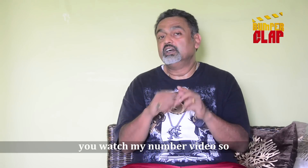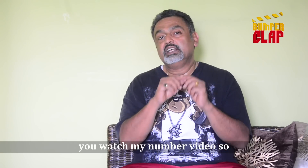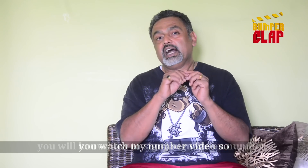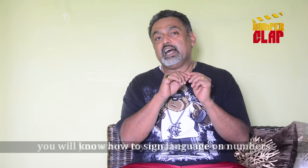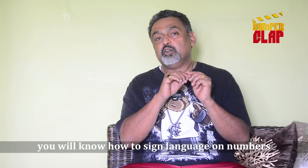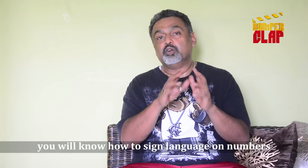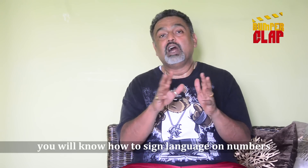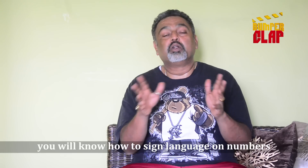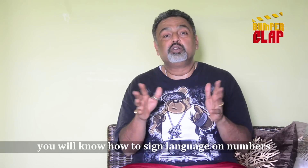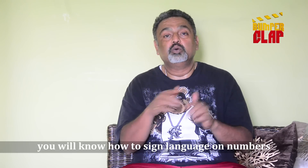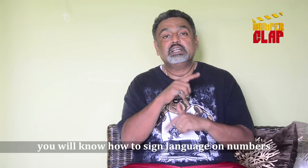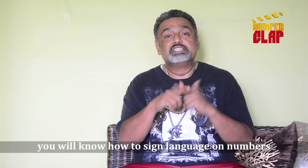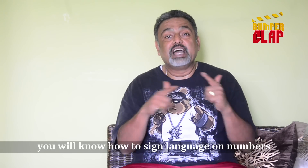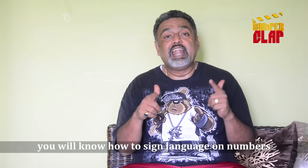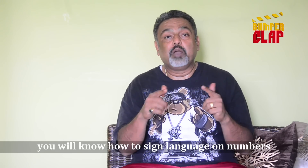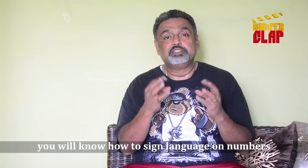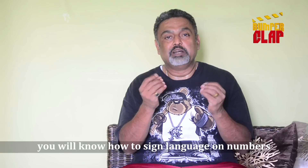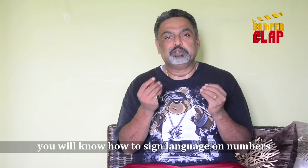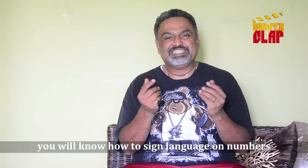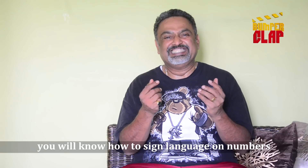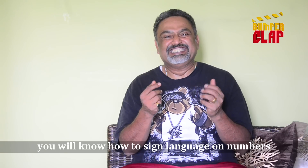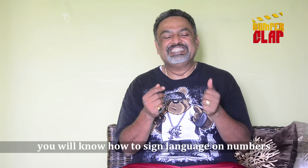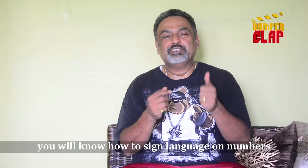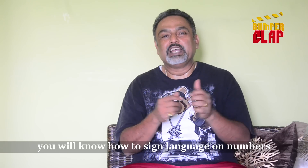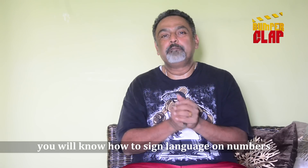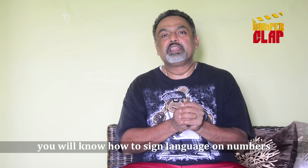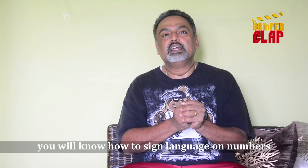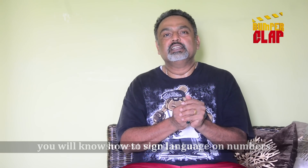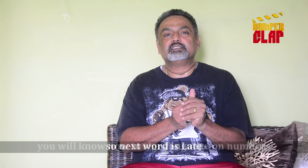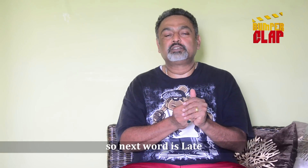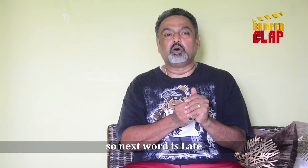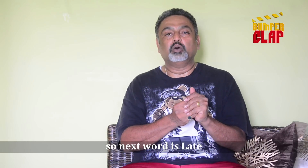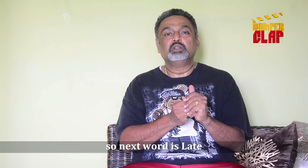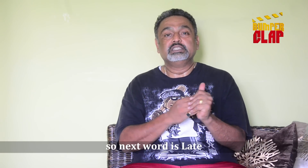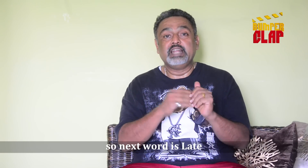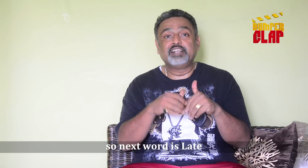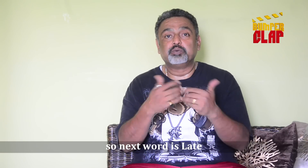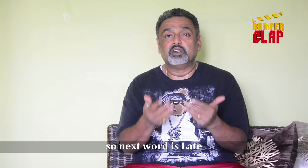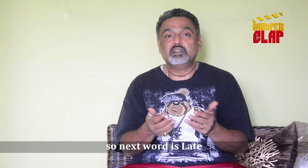and you know how to sign language numbers okay so next word